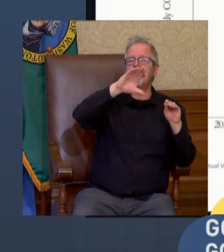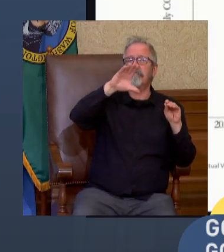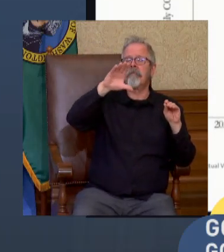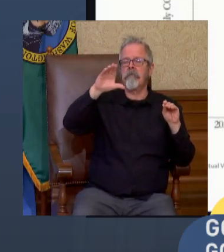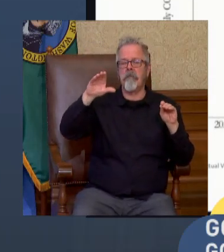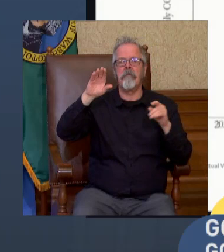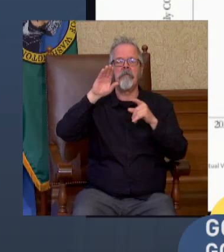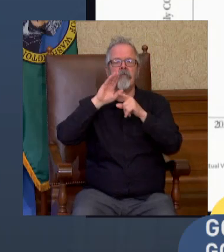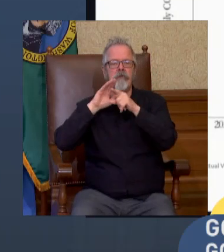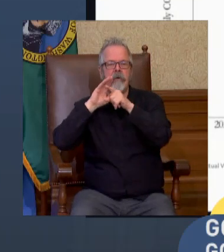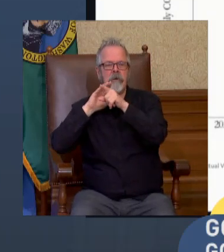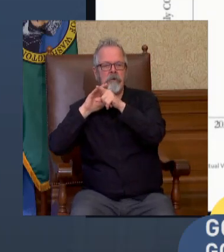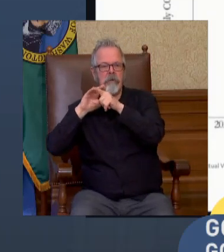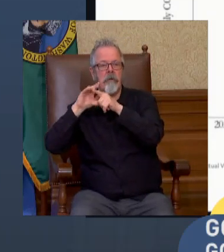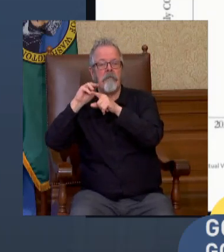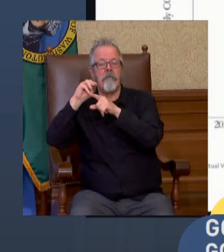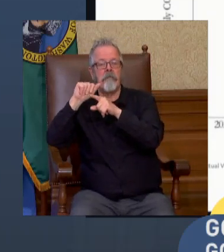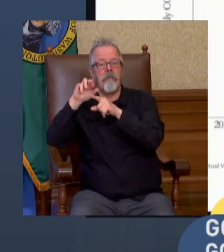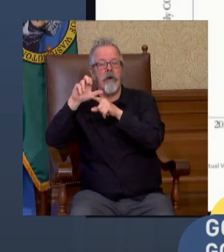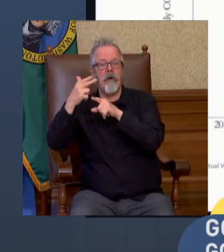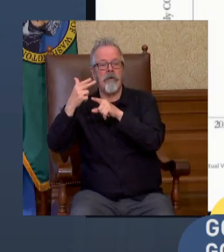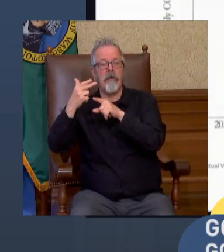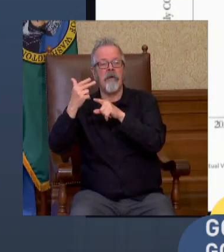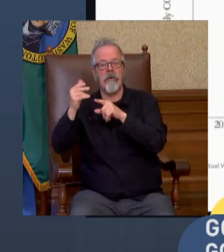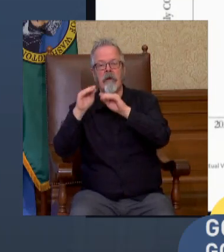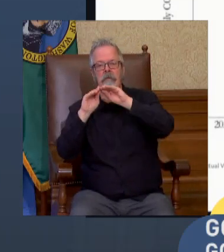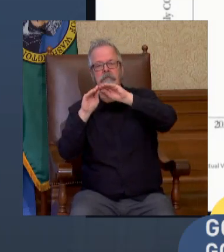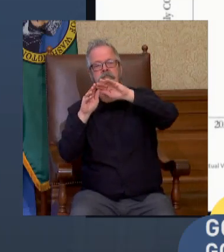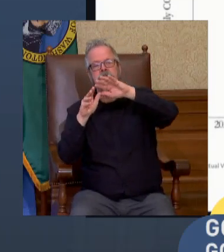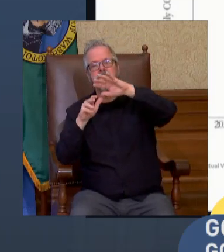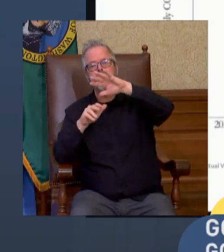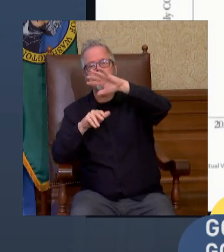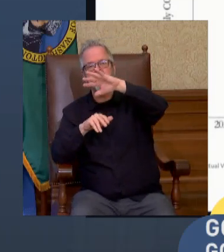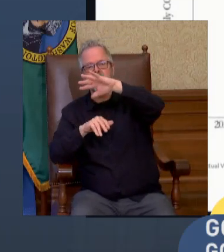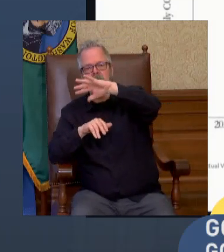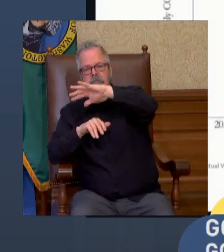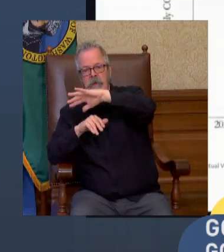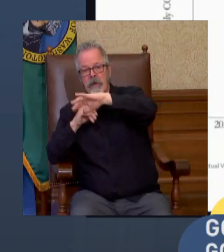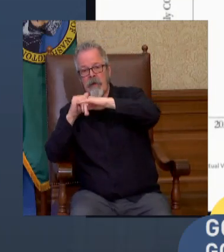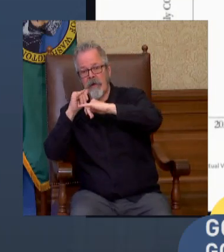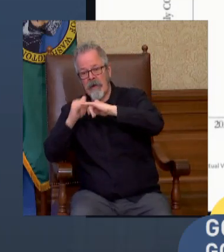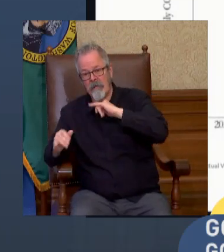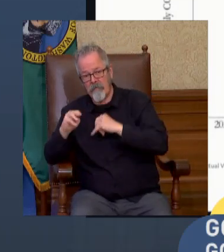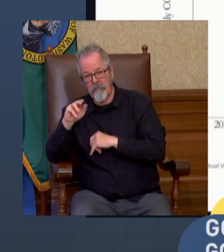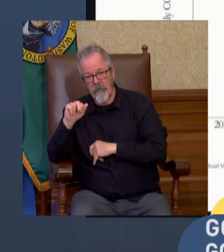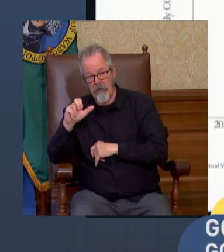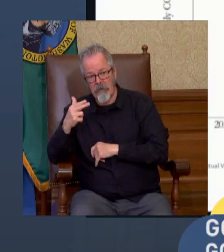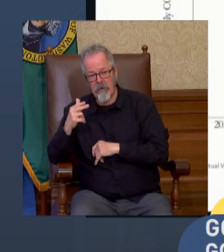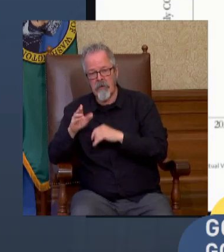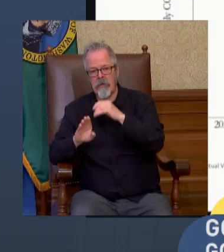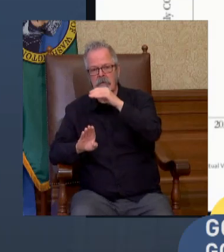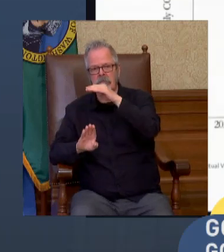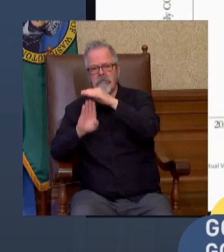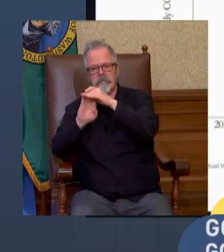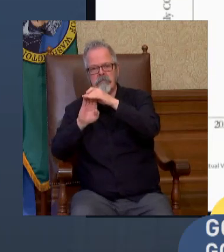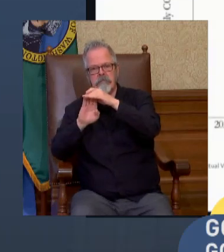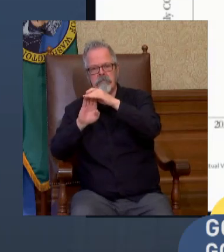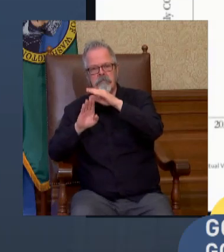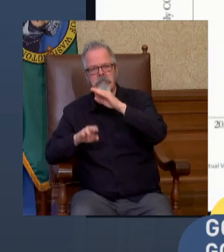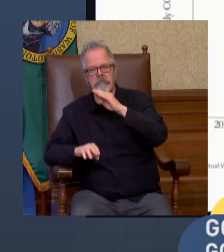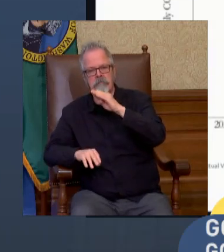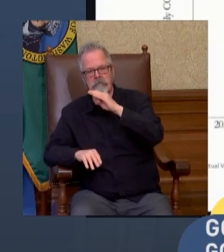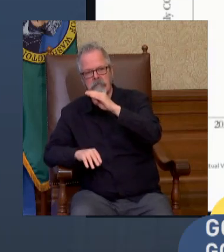in a sense peaked or plateaued in late March, and is projected to